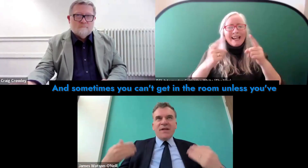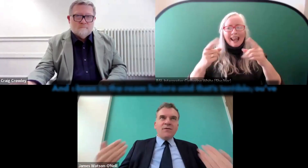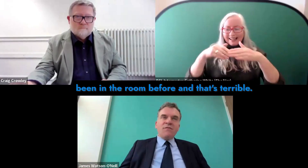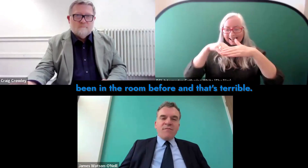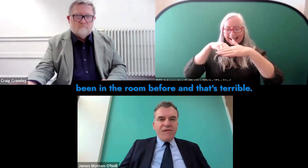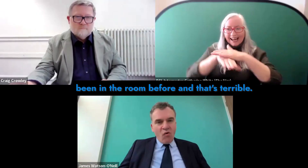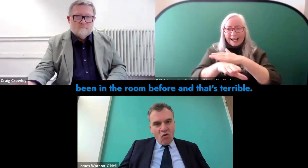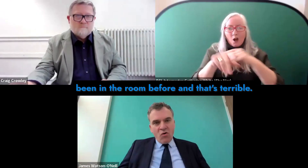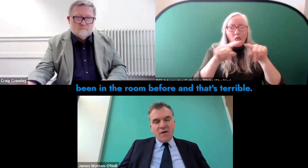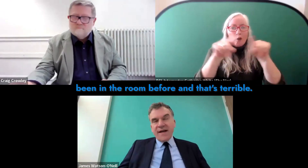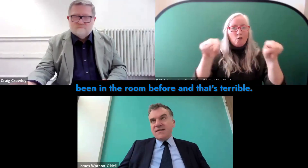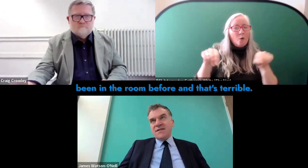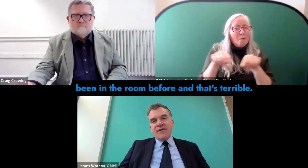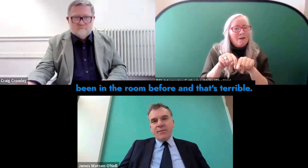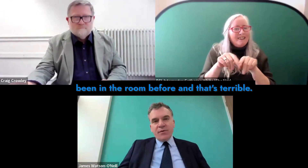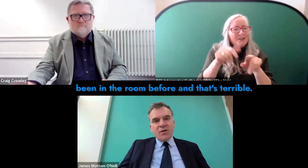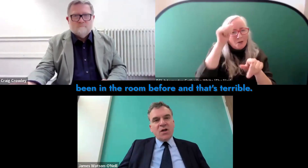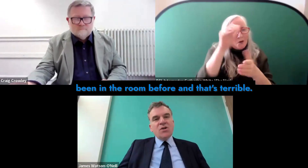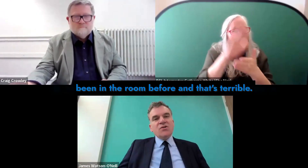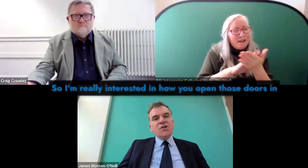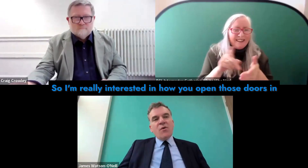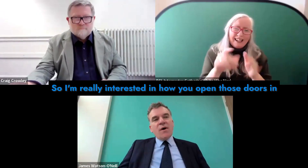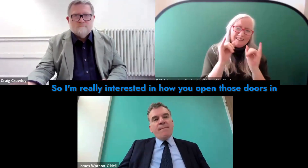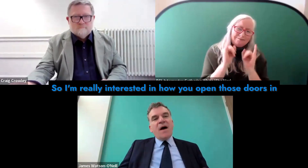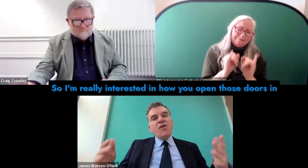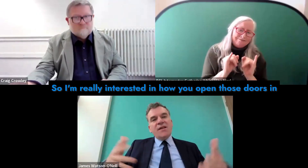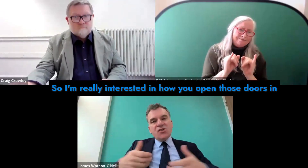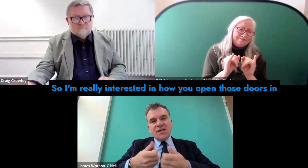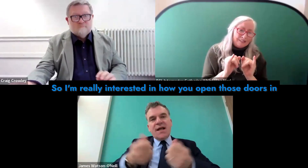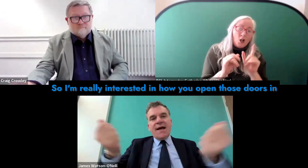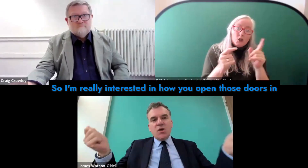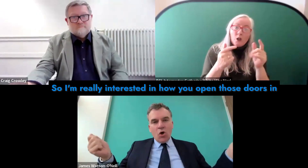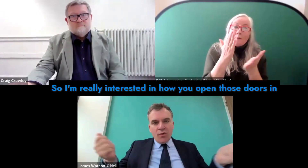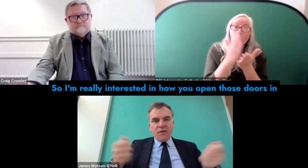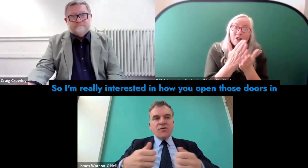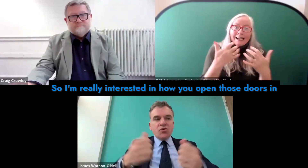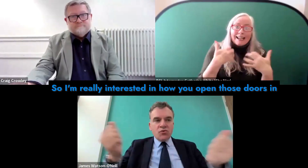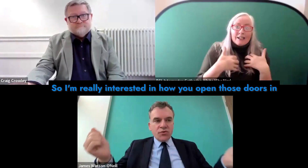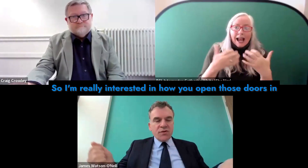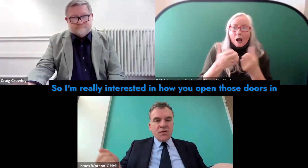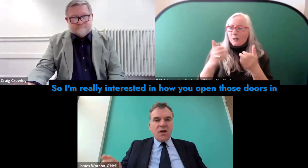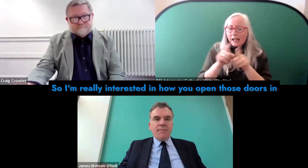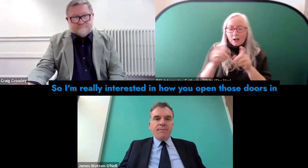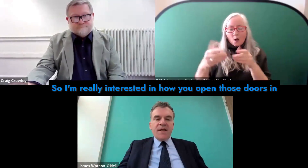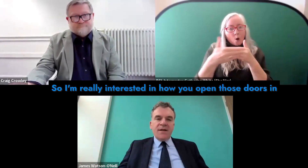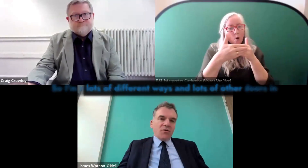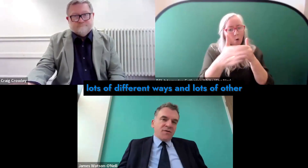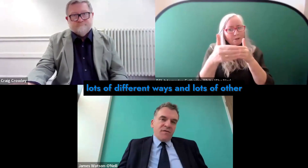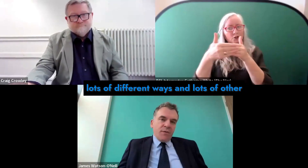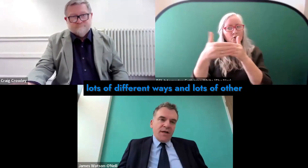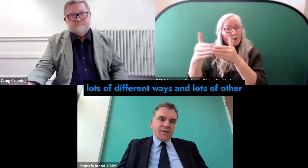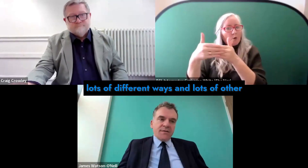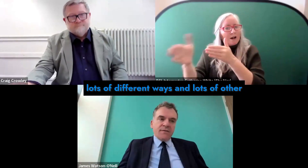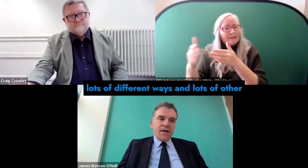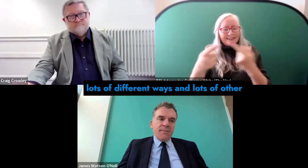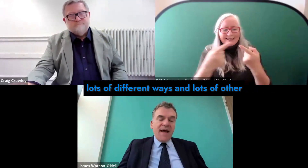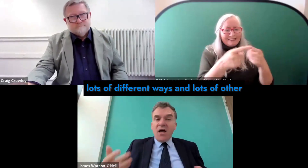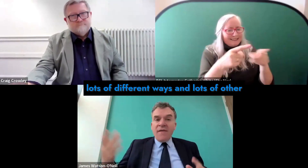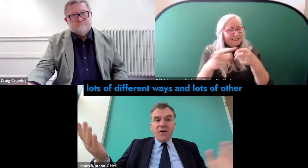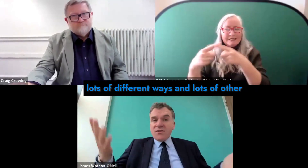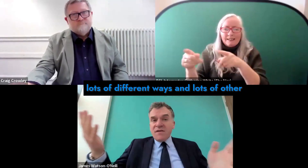room unless you've been in the room before, and that's terrible. So I'm really interested in like how you open those doors in lots of different